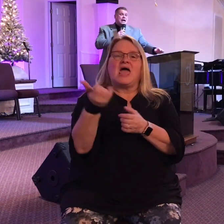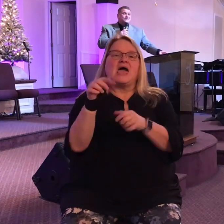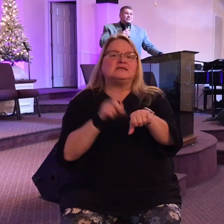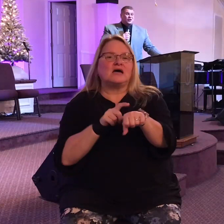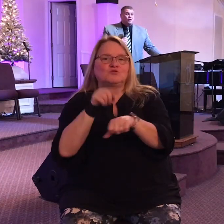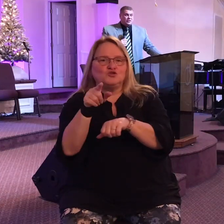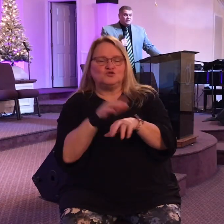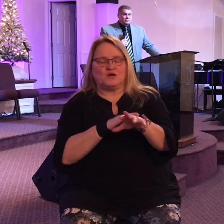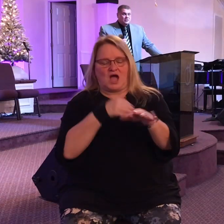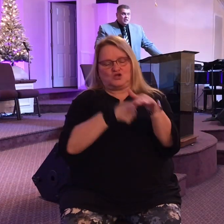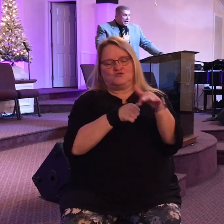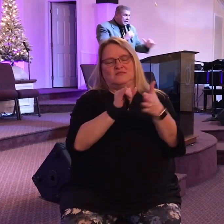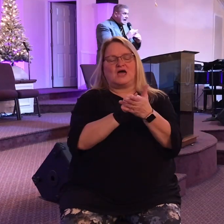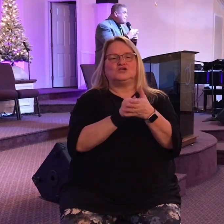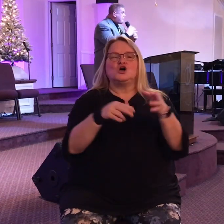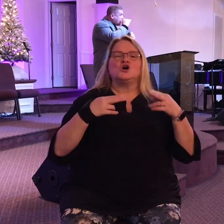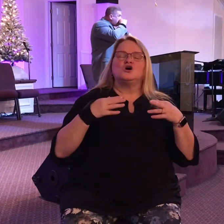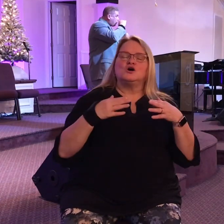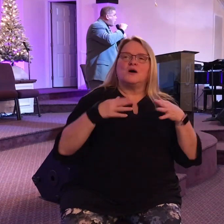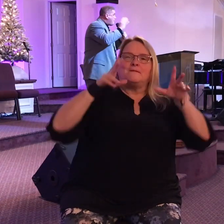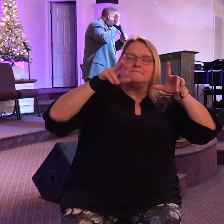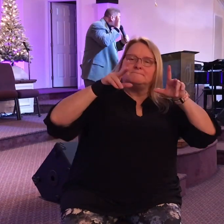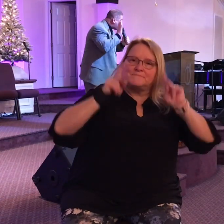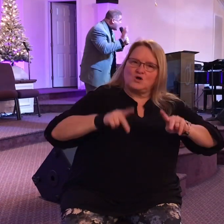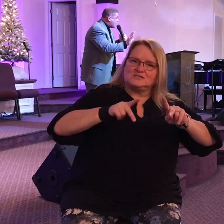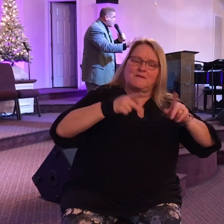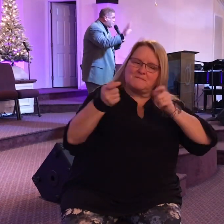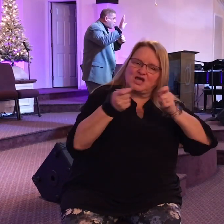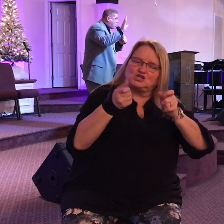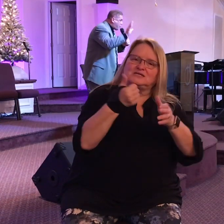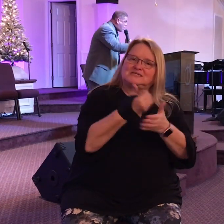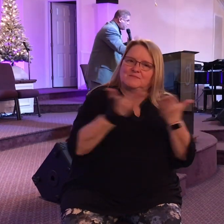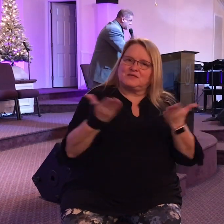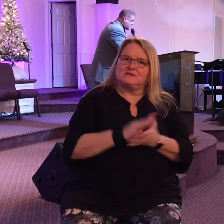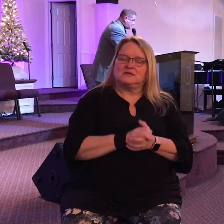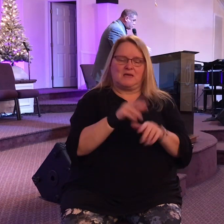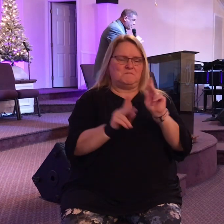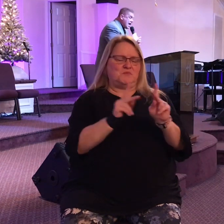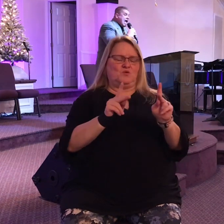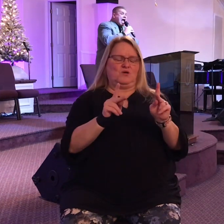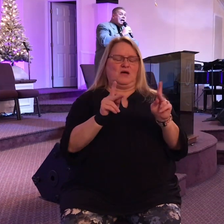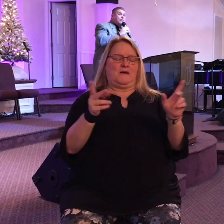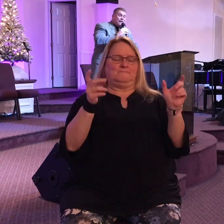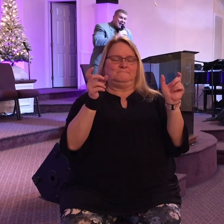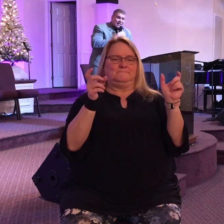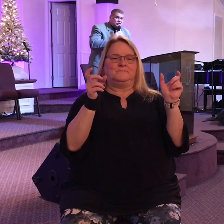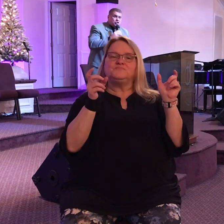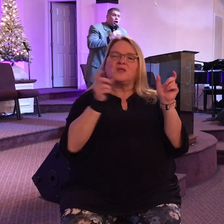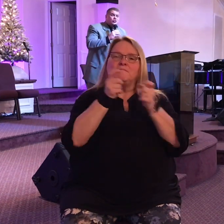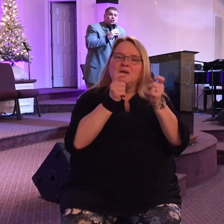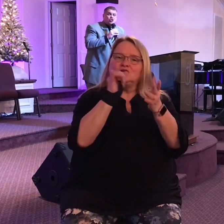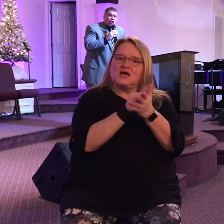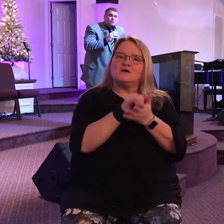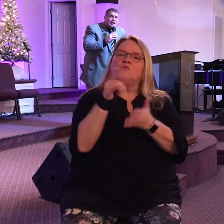management, you have difficulties. Anytime that people are managing anything, there are problems attached to it. And the fact is,